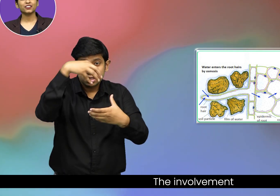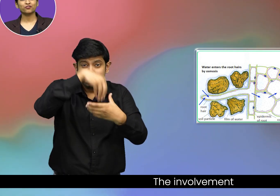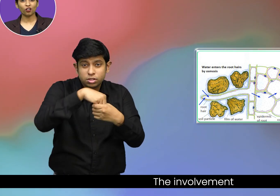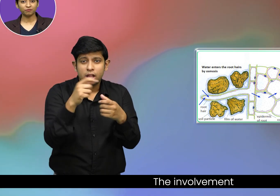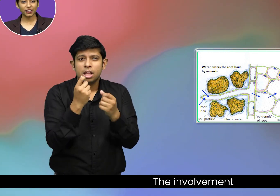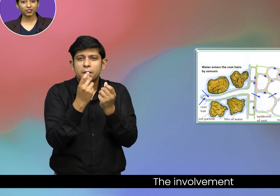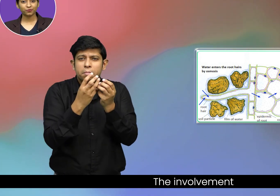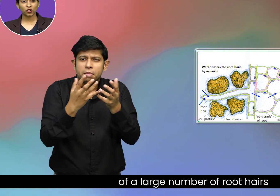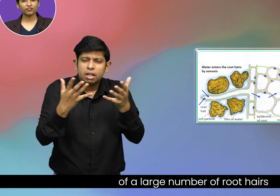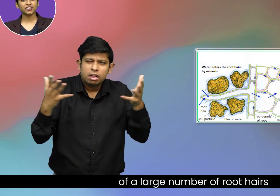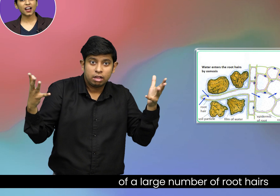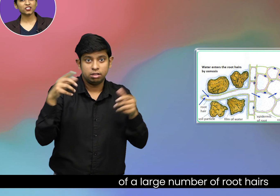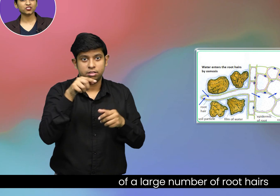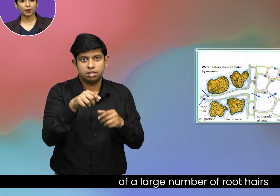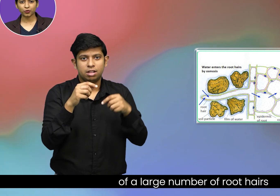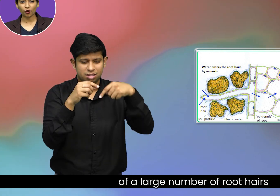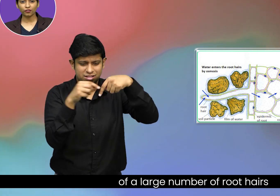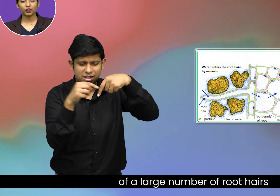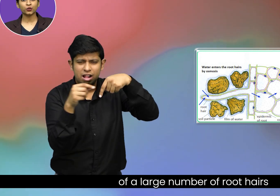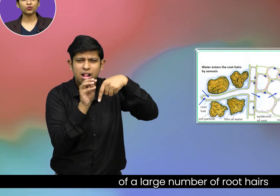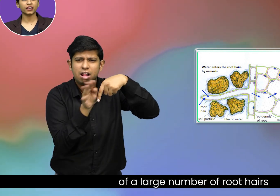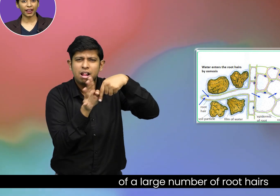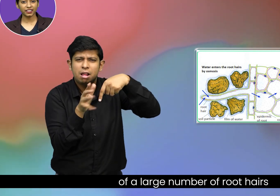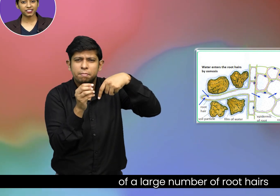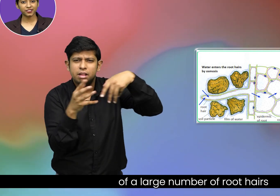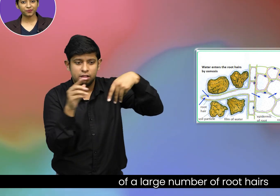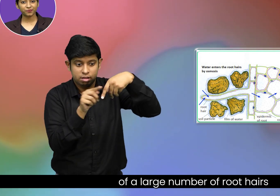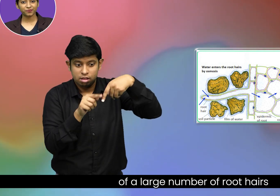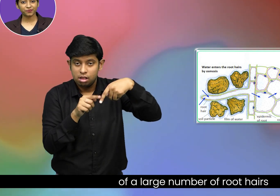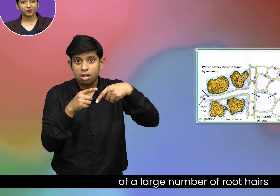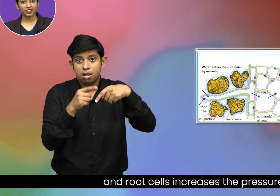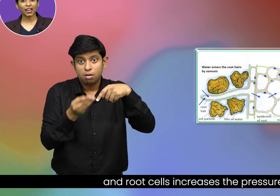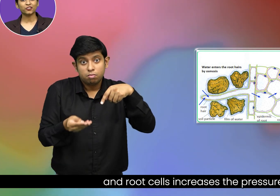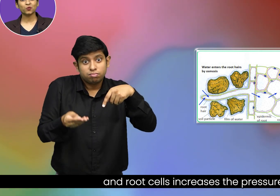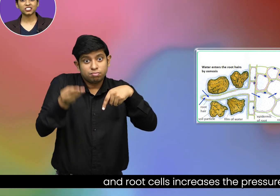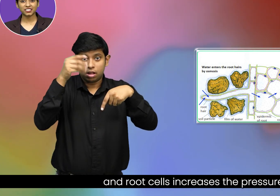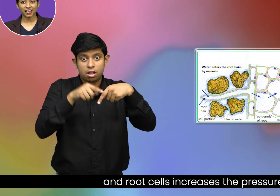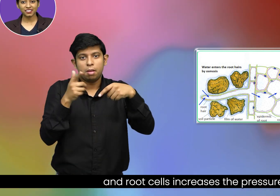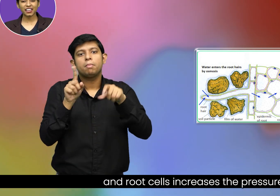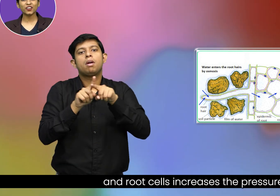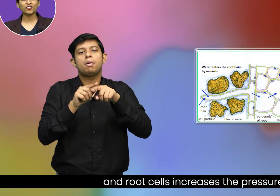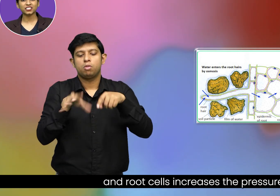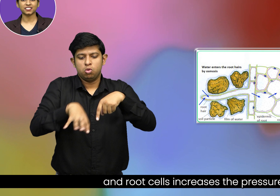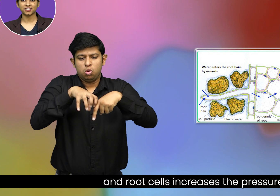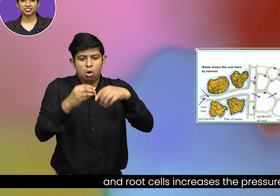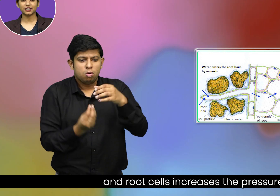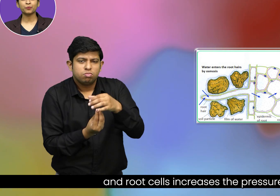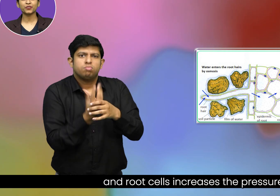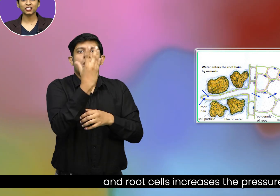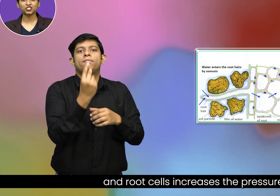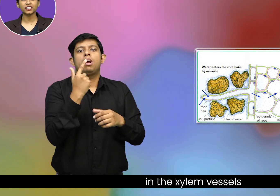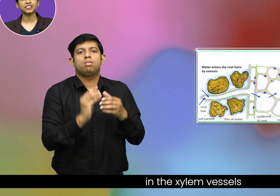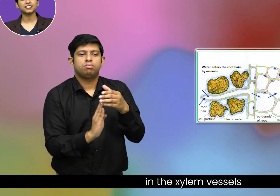The involvement of a large number of root hairs and root cells increases